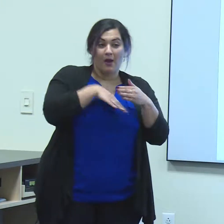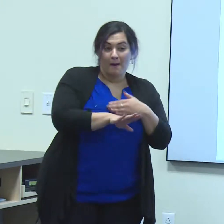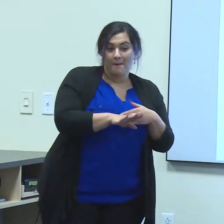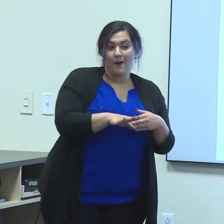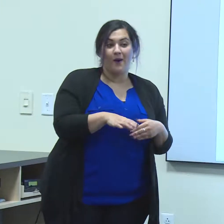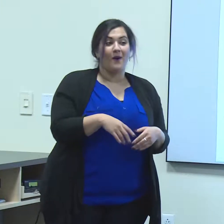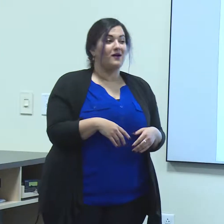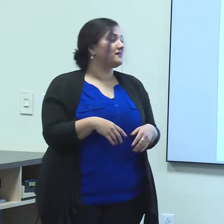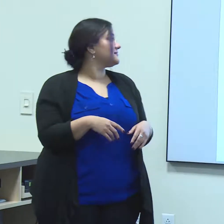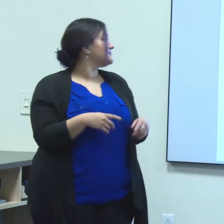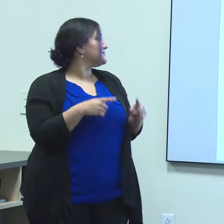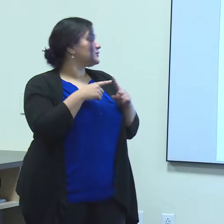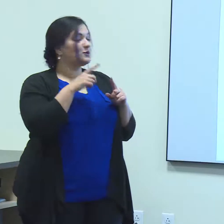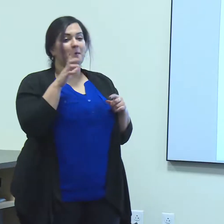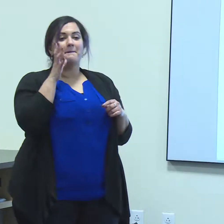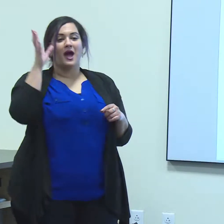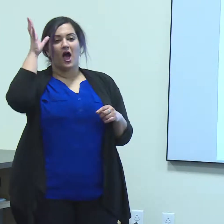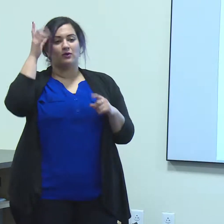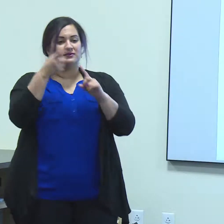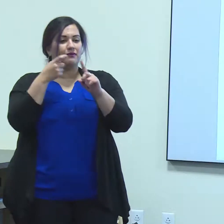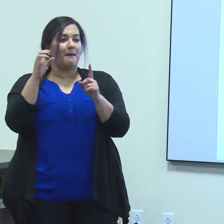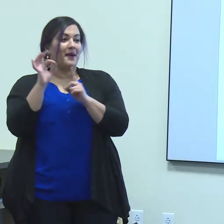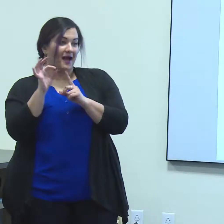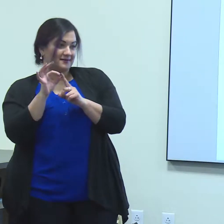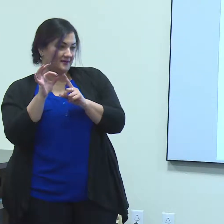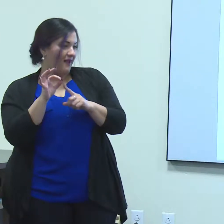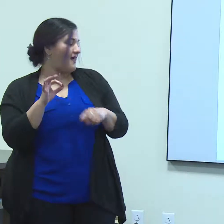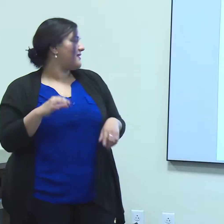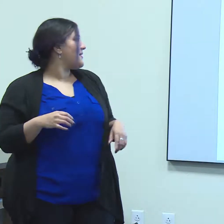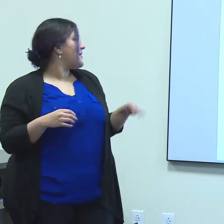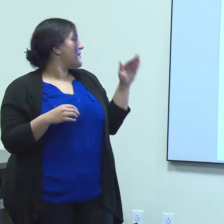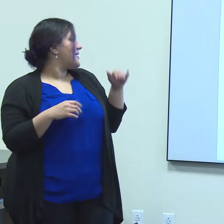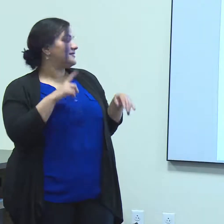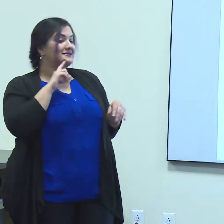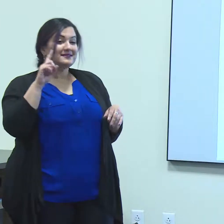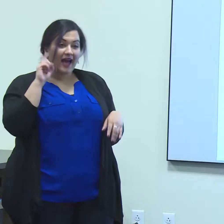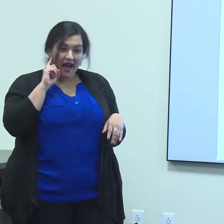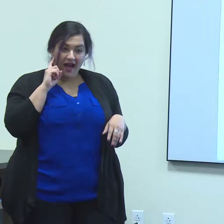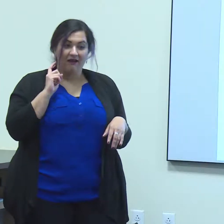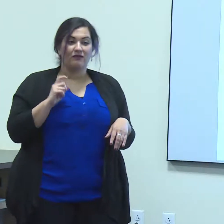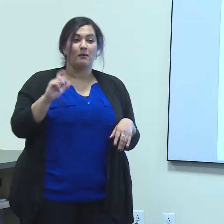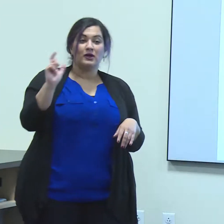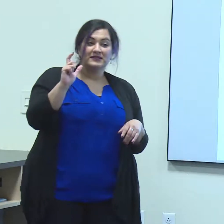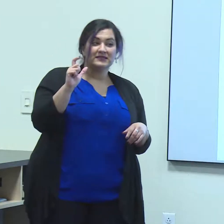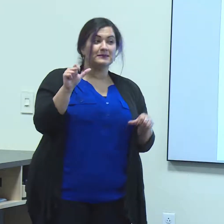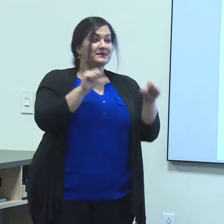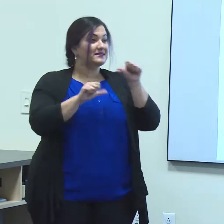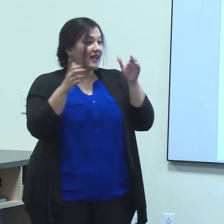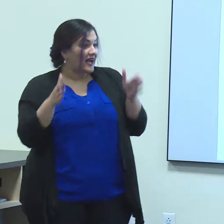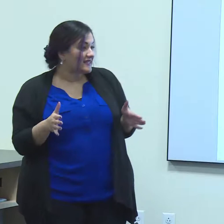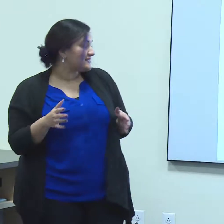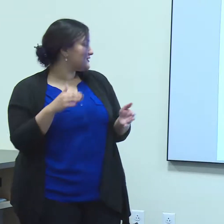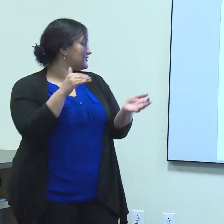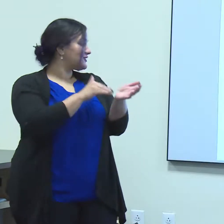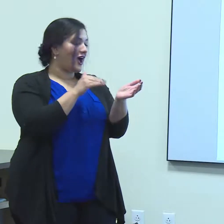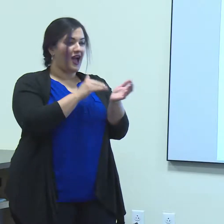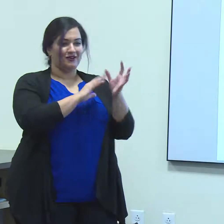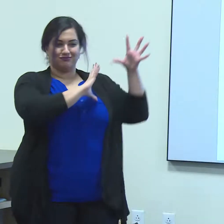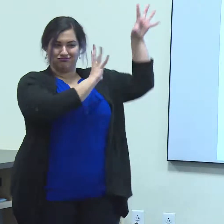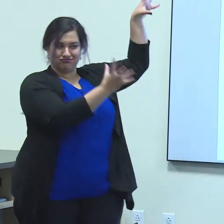American-born. My parents are from Pakistan. I'm deaf, I'm Muslim, I'm a scientist, I'm a doctor. All of those